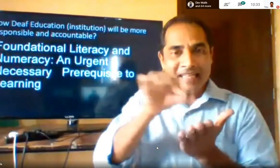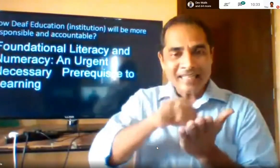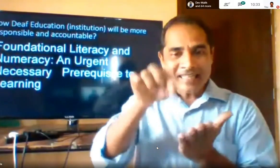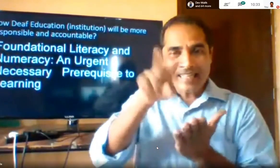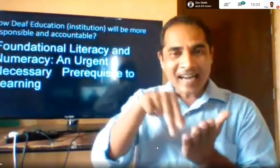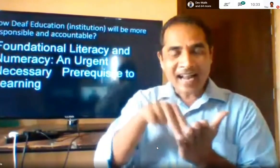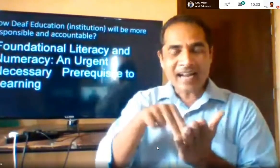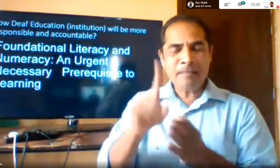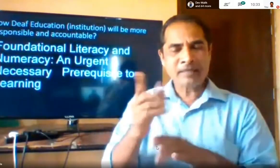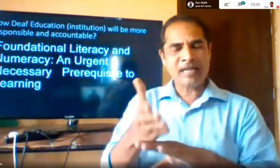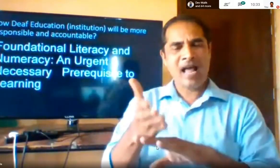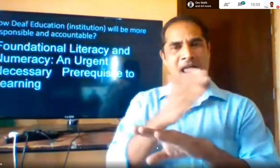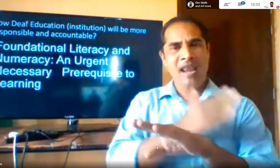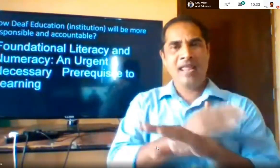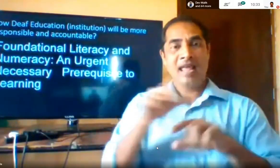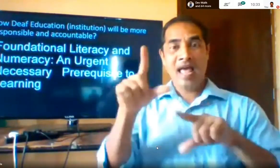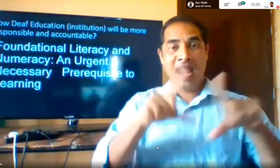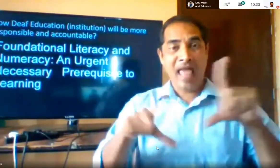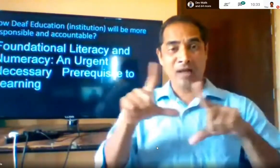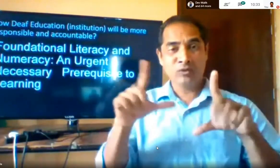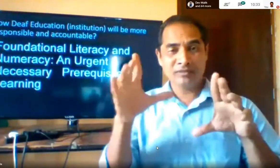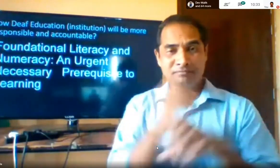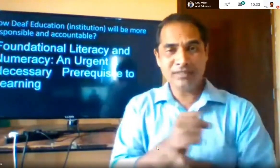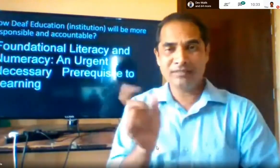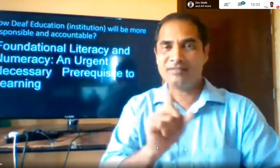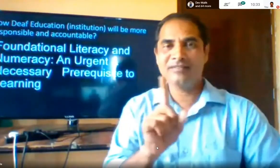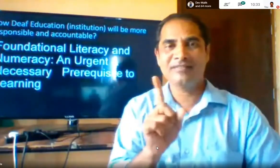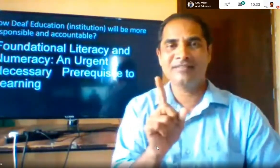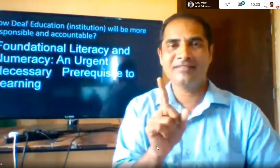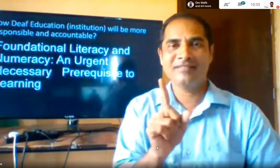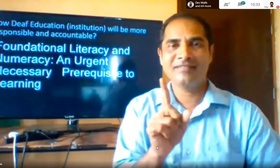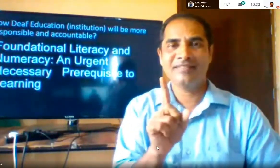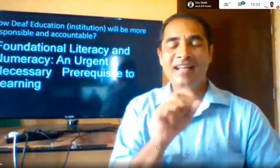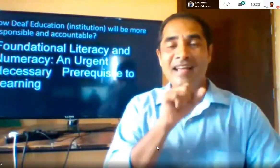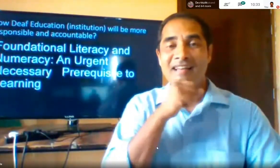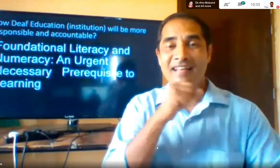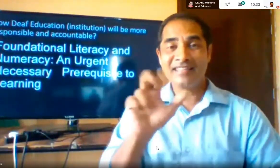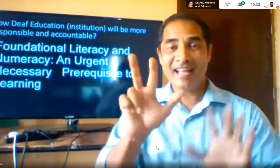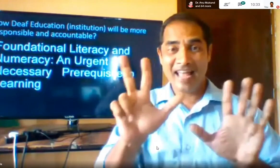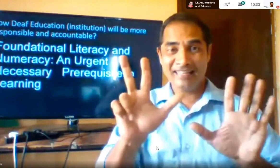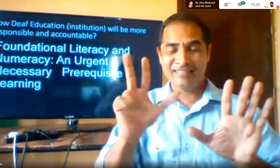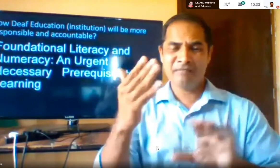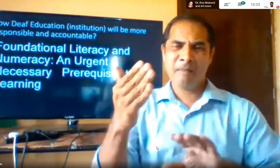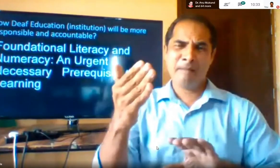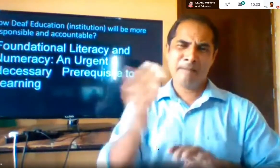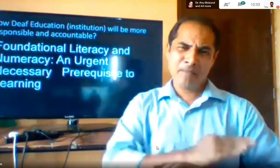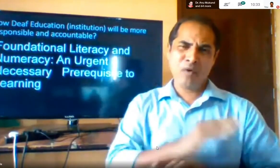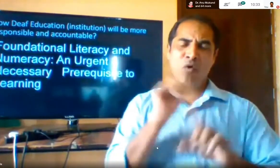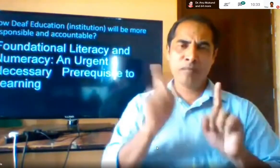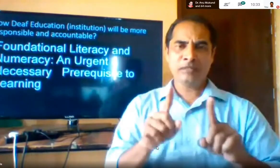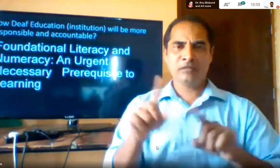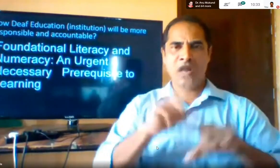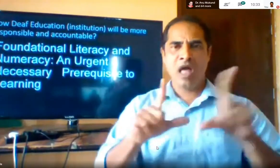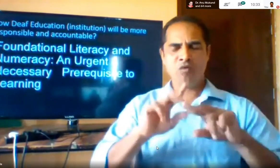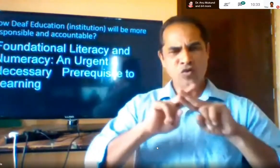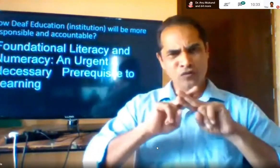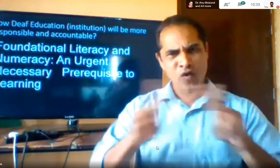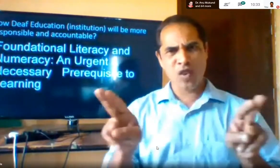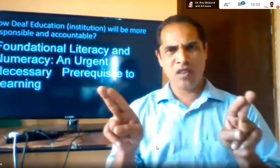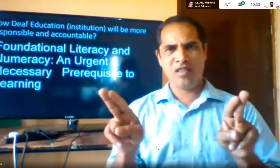everywhere it is developing the literacy skills and the numeracy skills. But few here, before the age of 8,